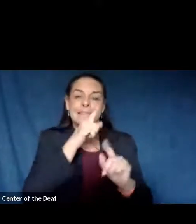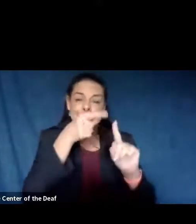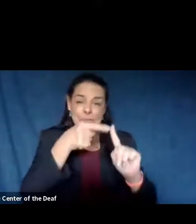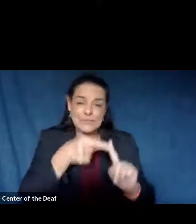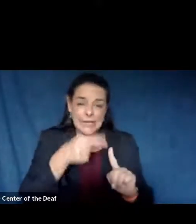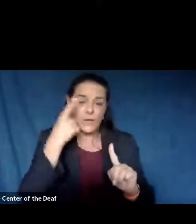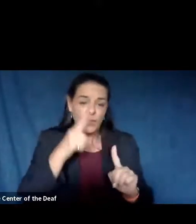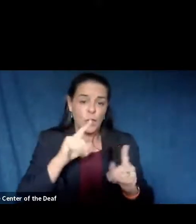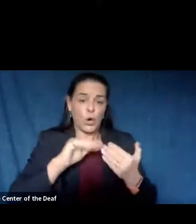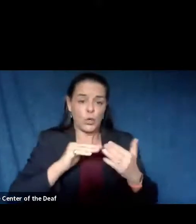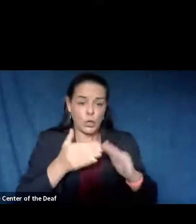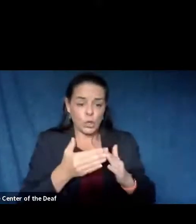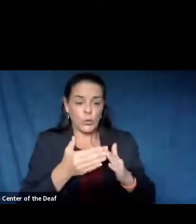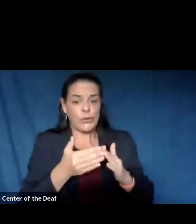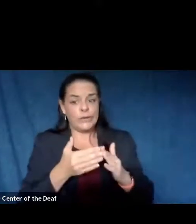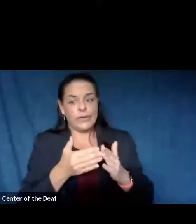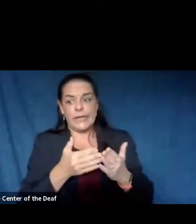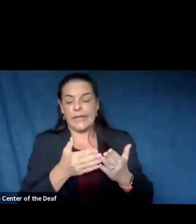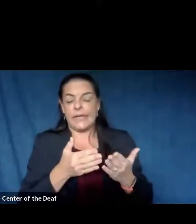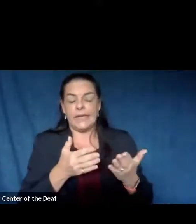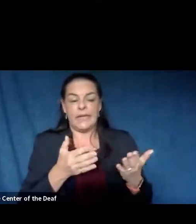the community-wide